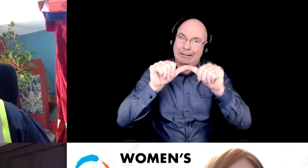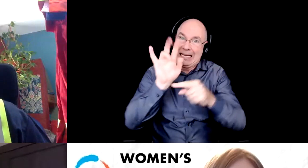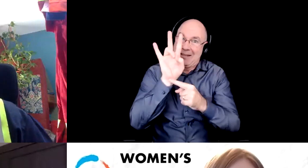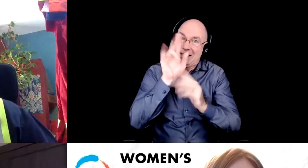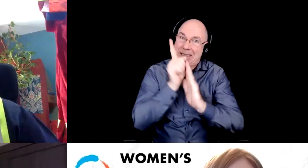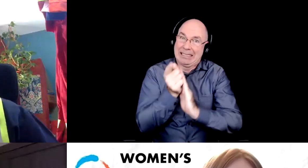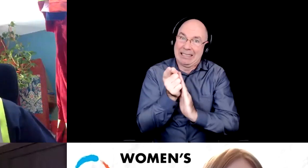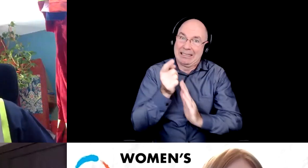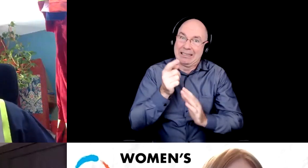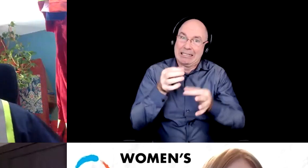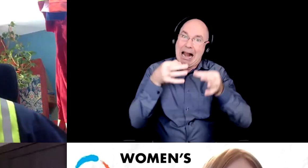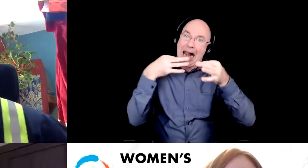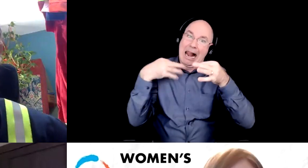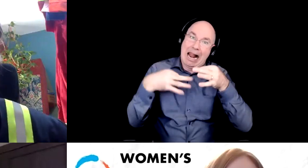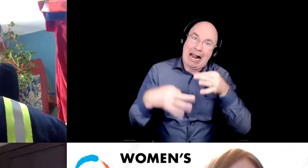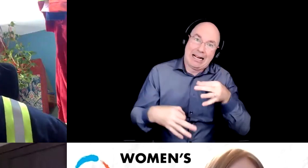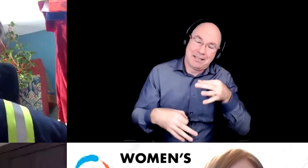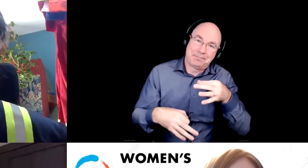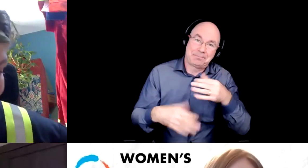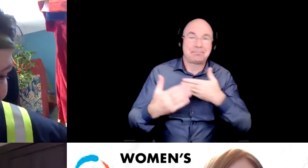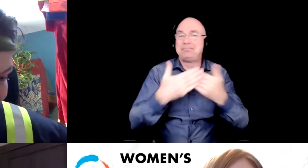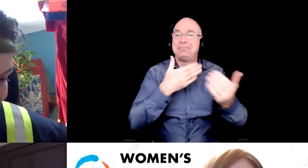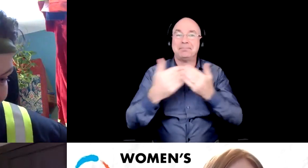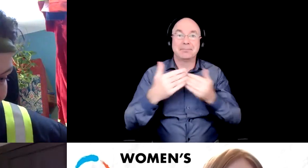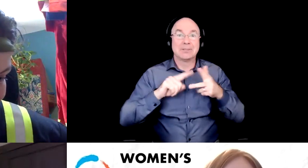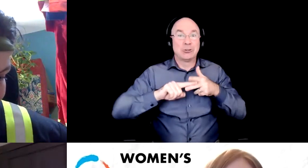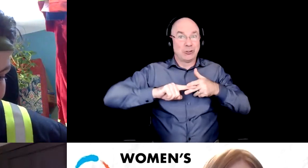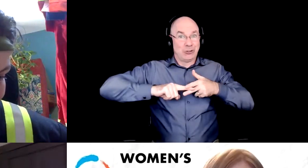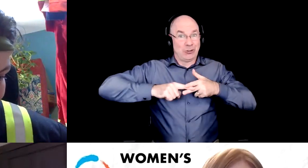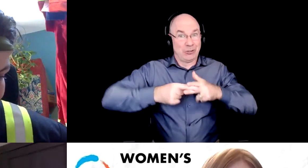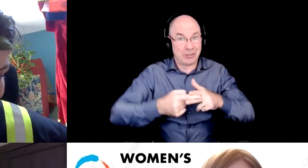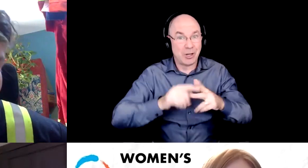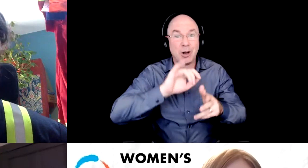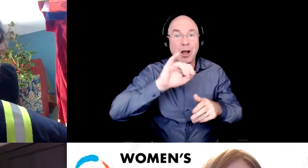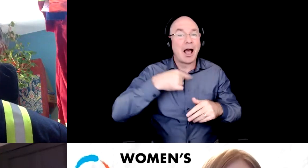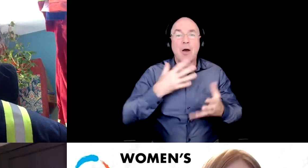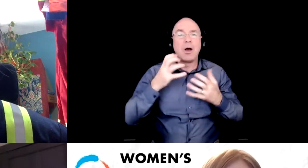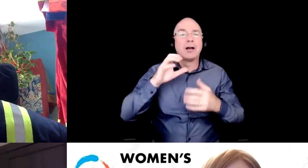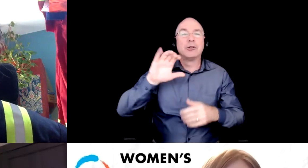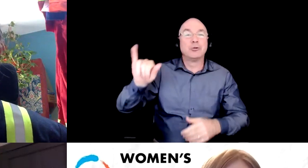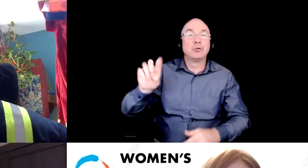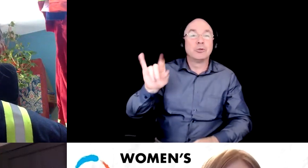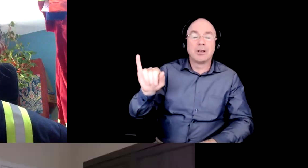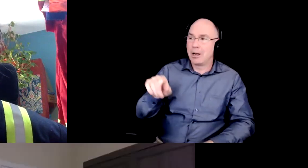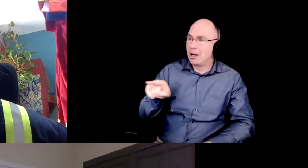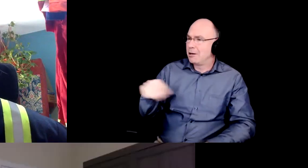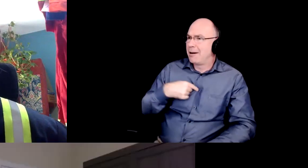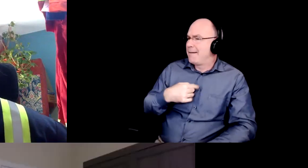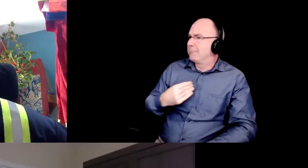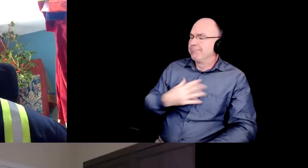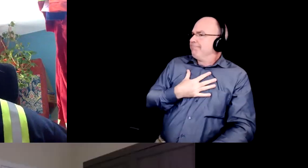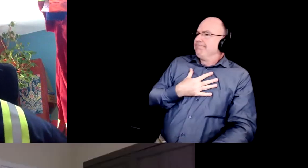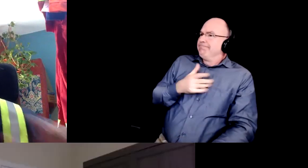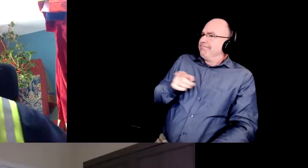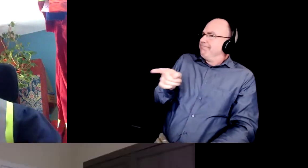of spiel here. Anyhow, I just wanted, before I get started, just to say, Jody, you're very inspiring. You know,